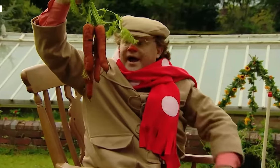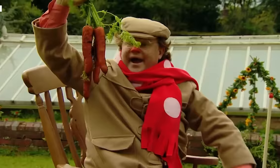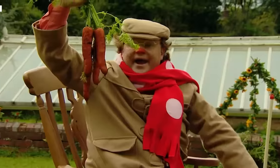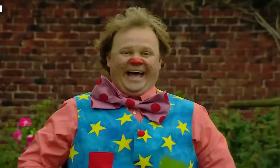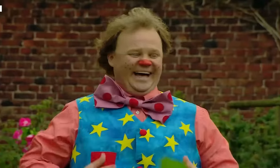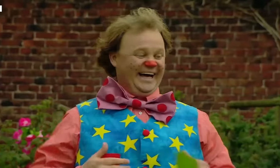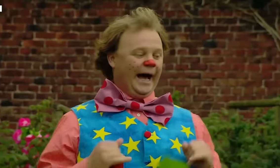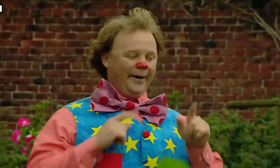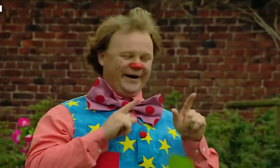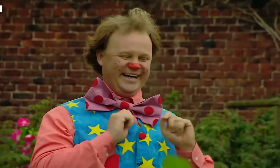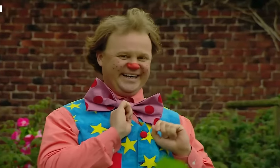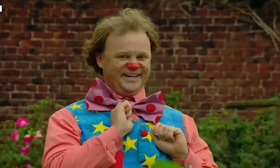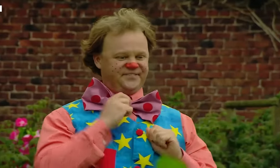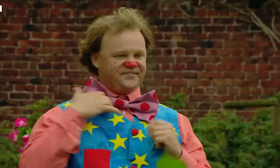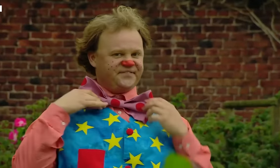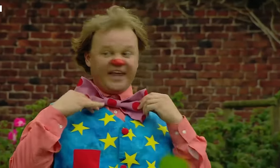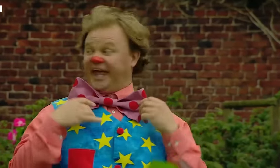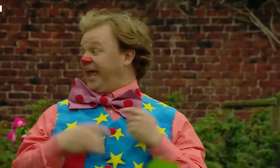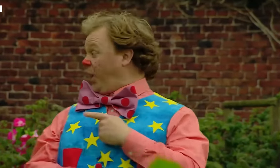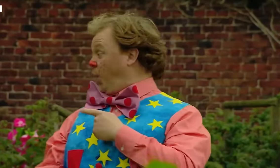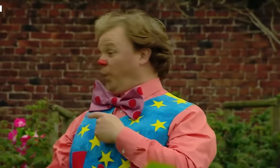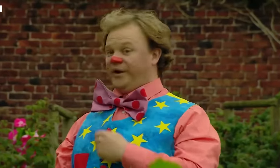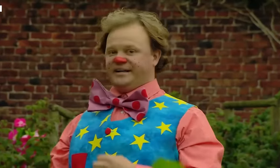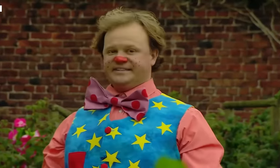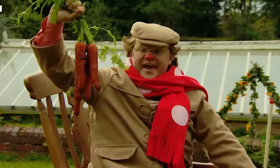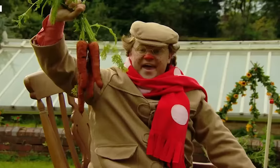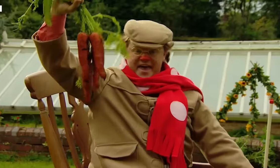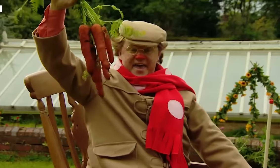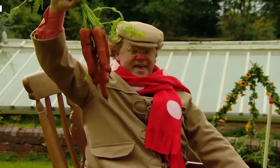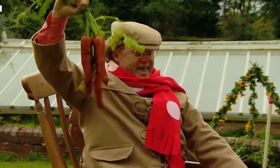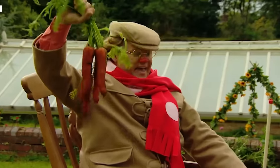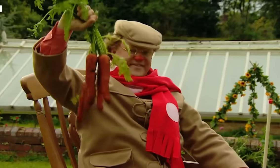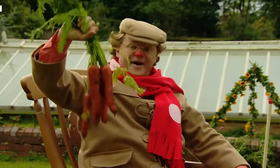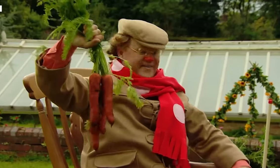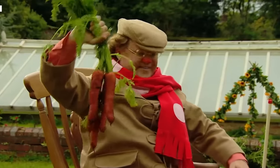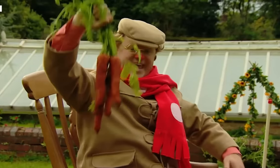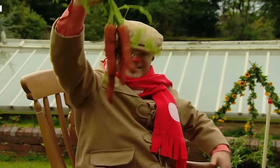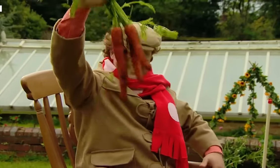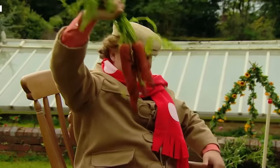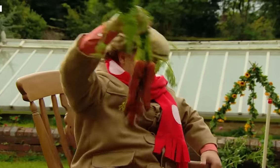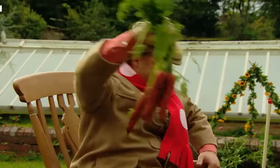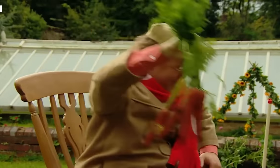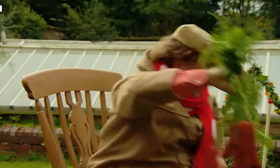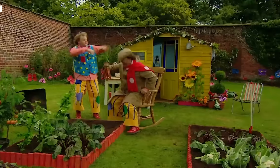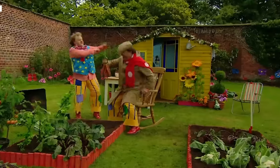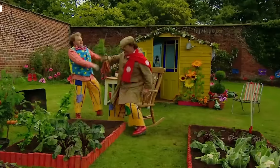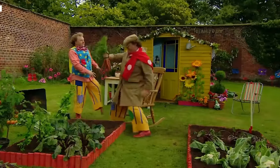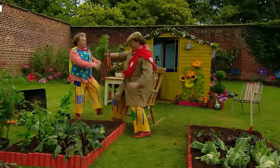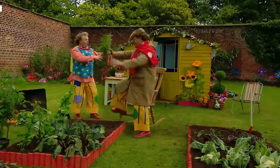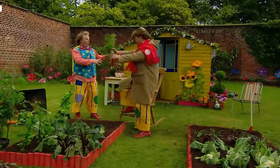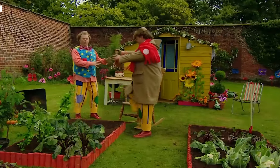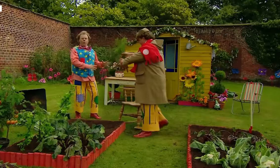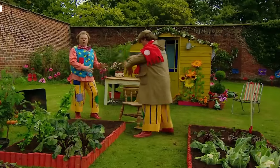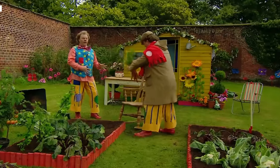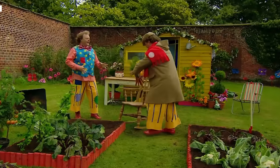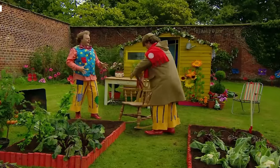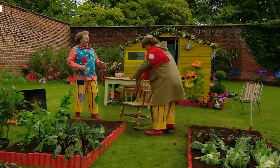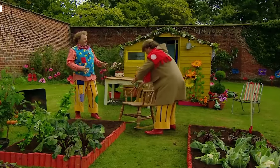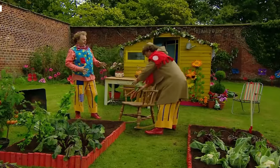Well done, Grandad and Mr. Tumble. You pulled up the carrots. Yes, I did, didn't I? Yes, look at those beauties. How